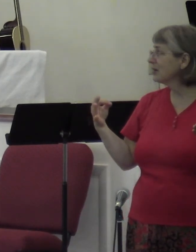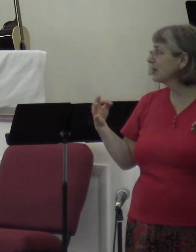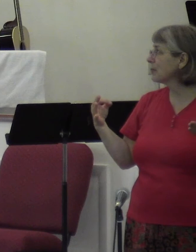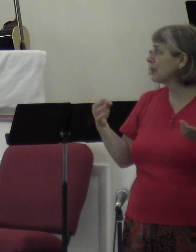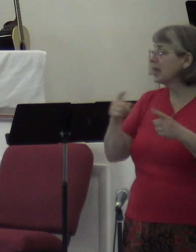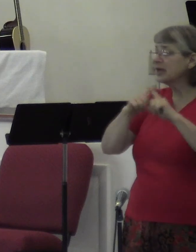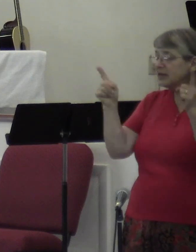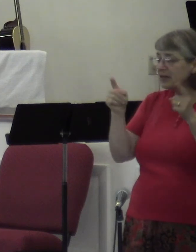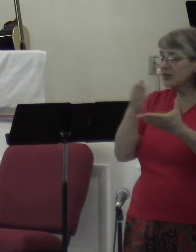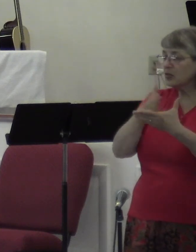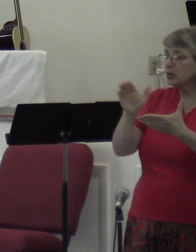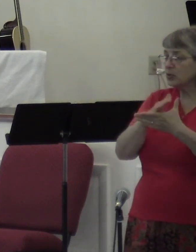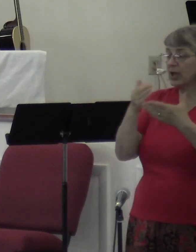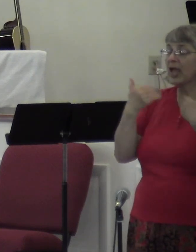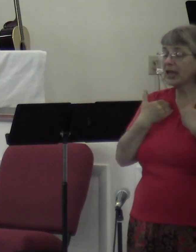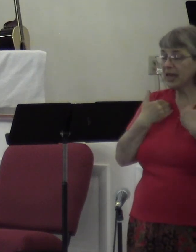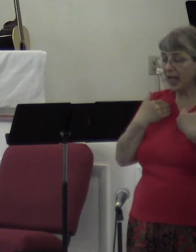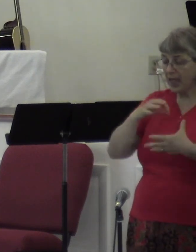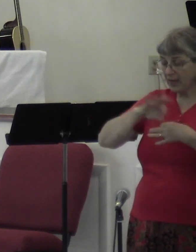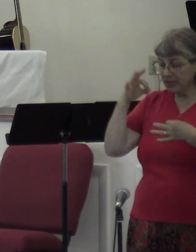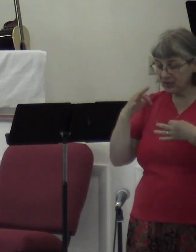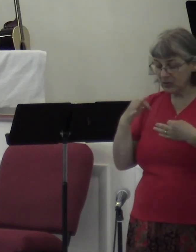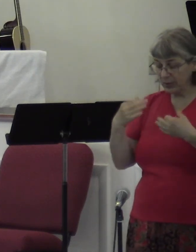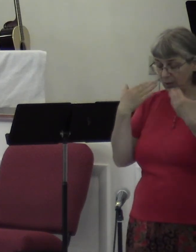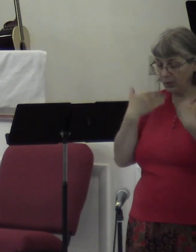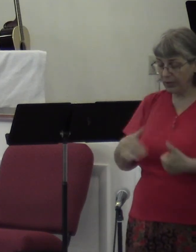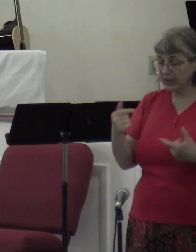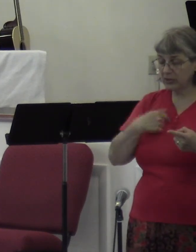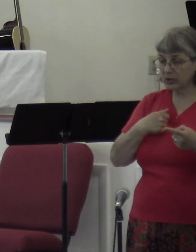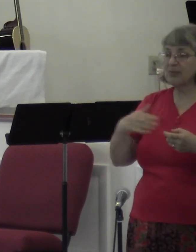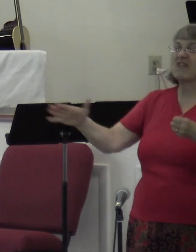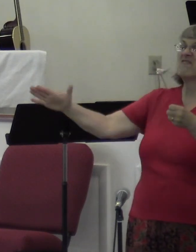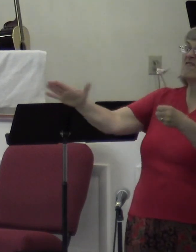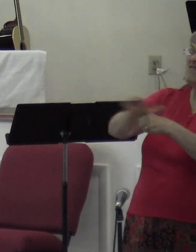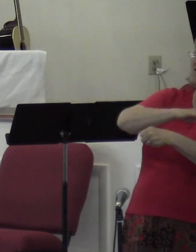There's a difference between having the Spirit in you and being filled with it.